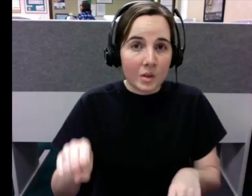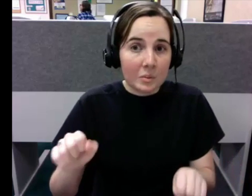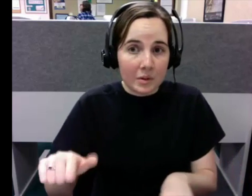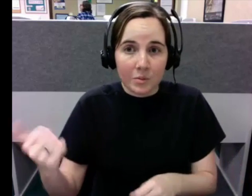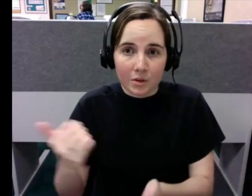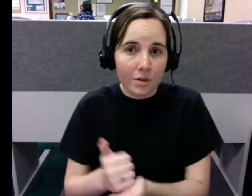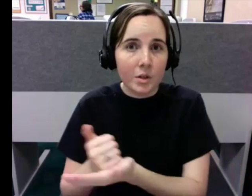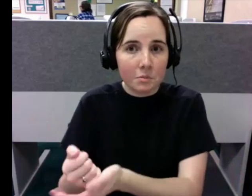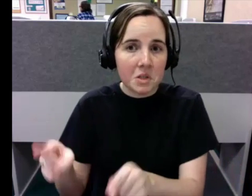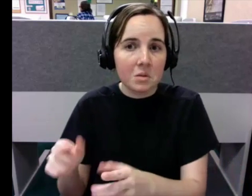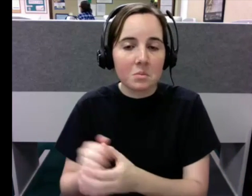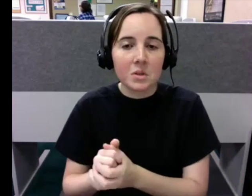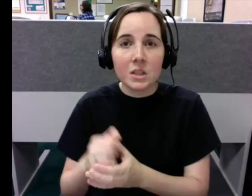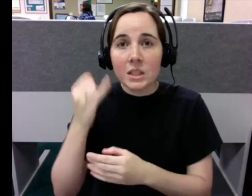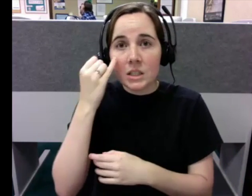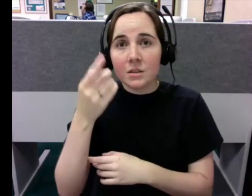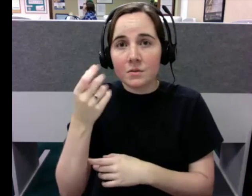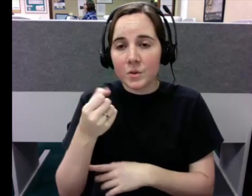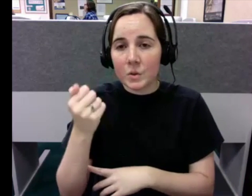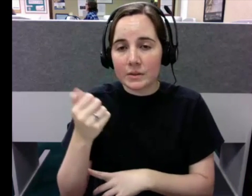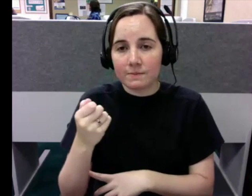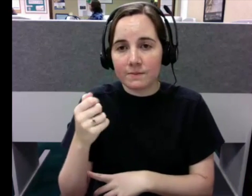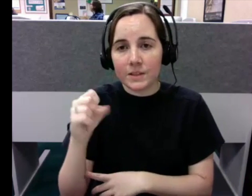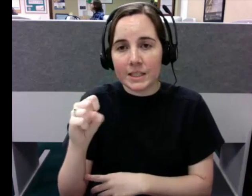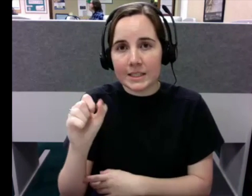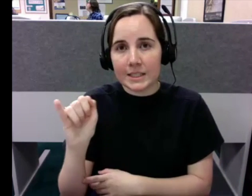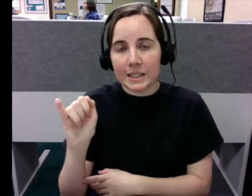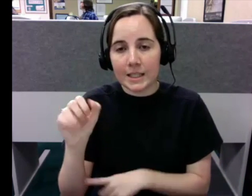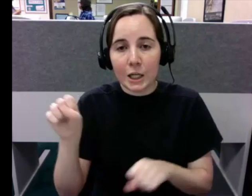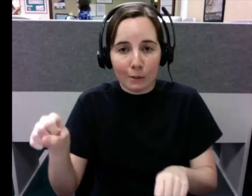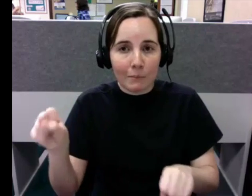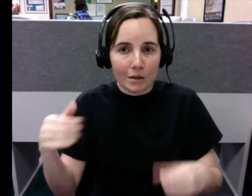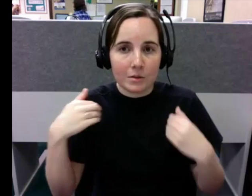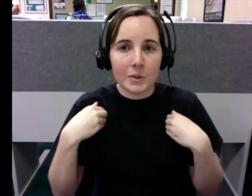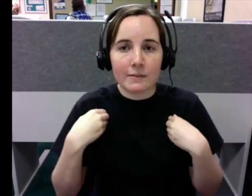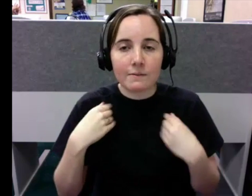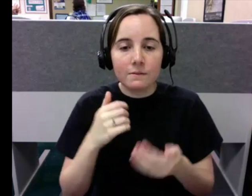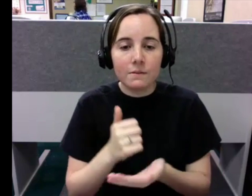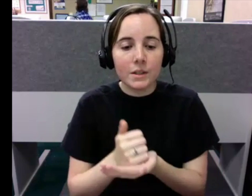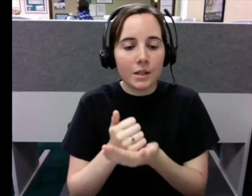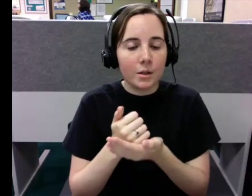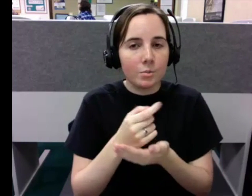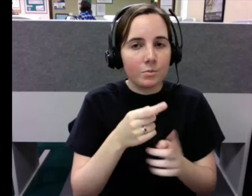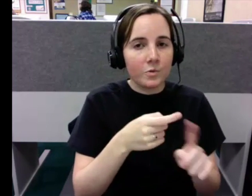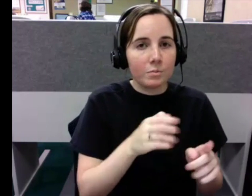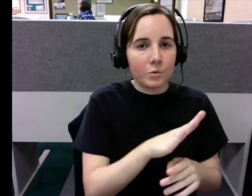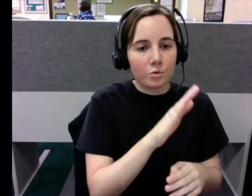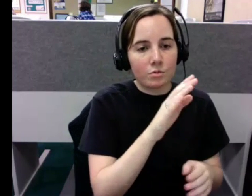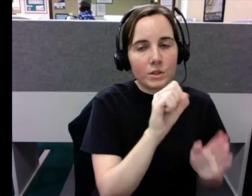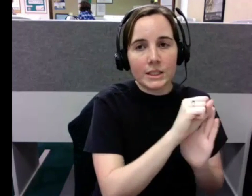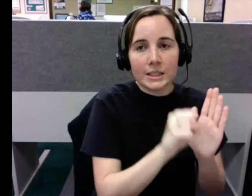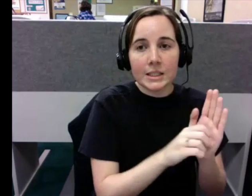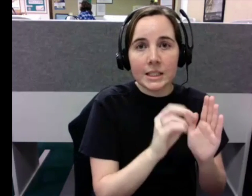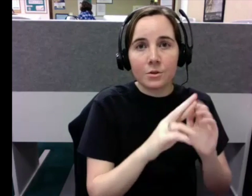If you get SSI, you also may be able to get help from your state or country. For example, you may be